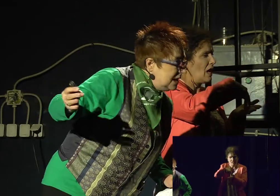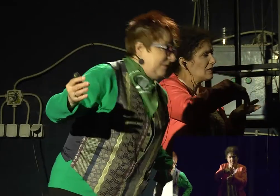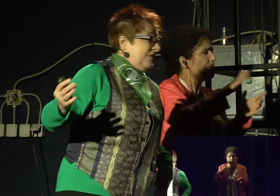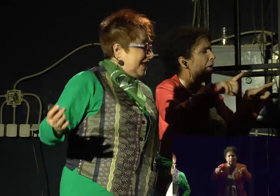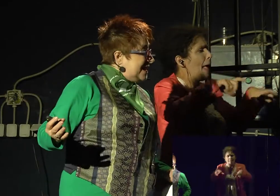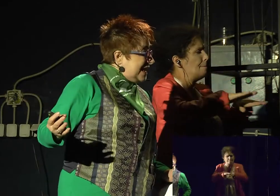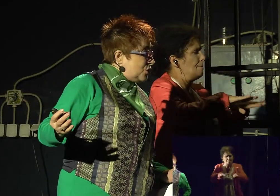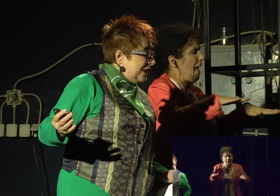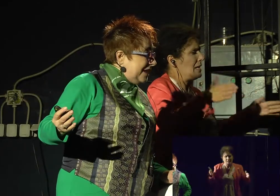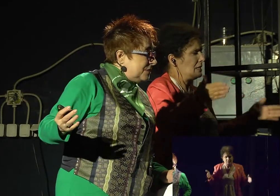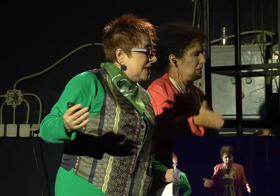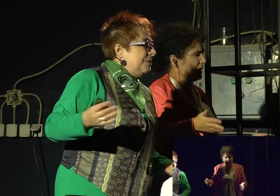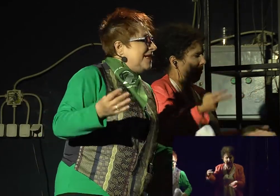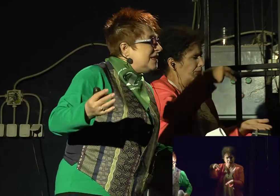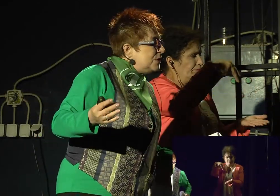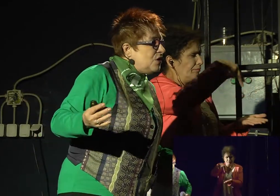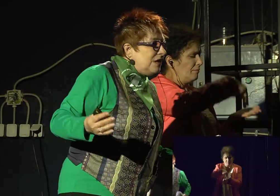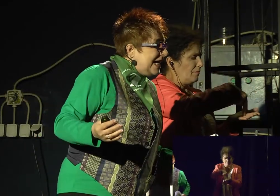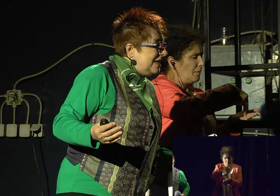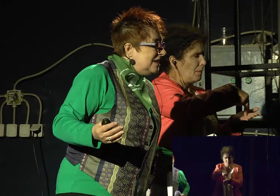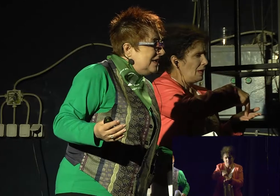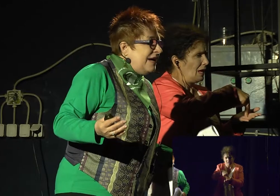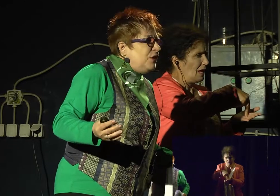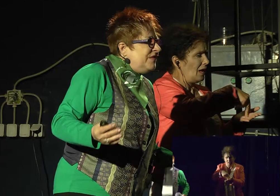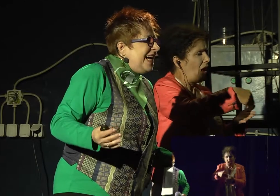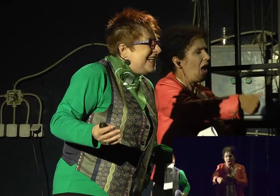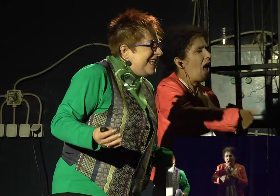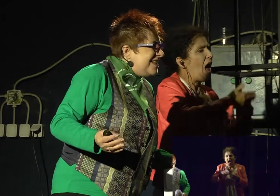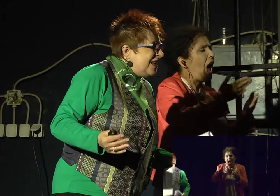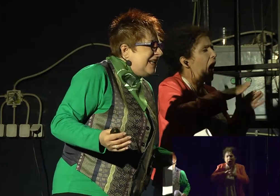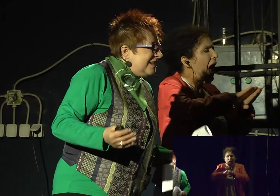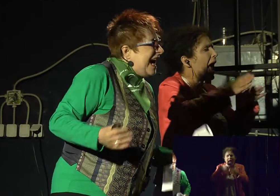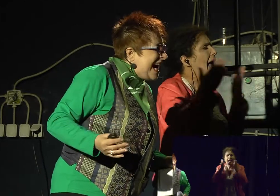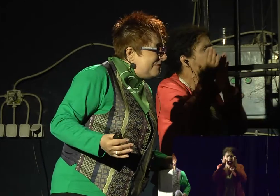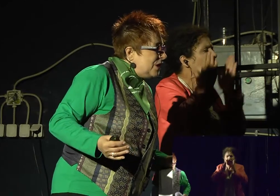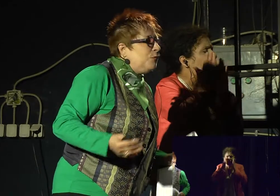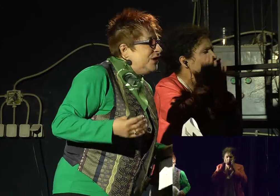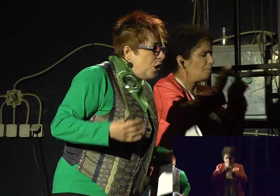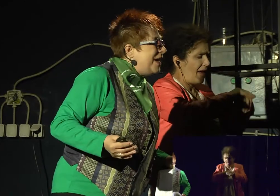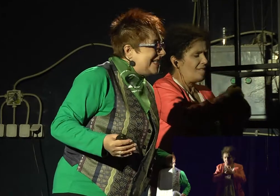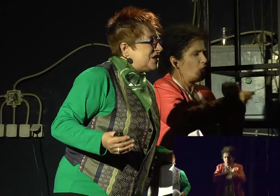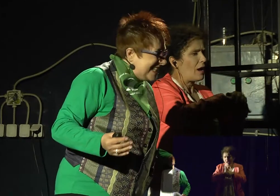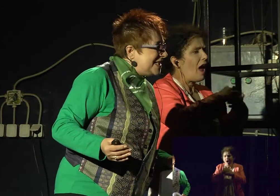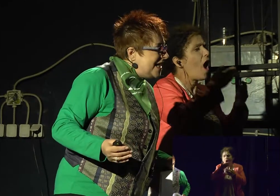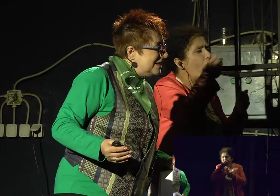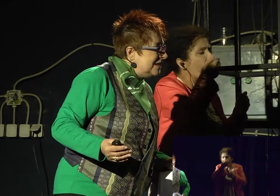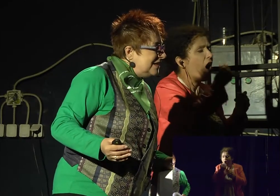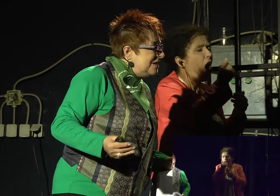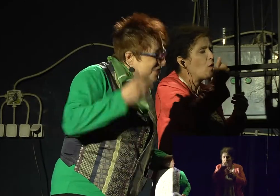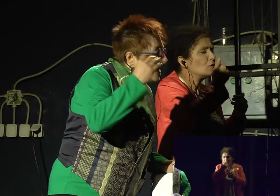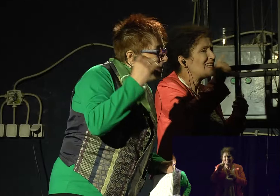heard in case I screamed, because it was all like, have you ever had anything live, you know, with no